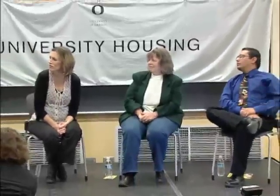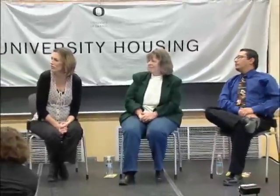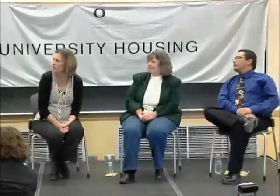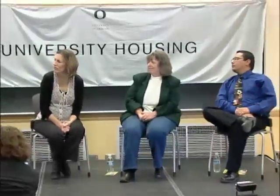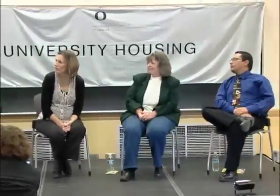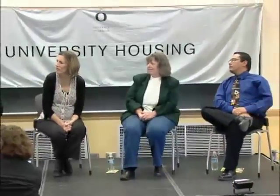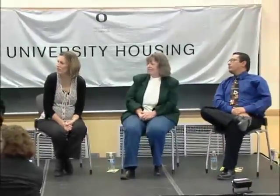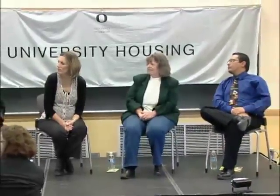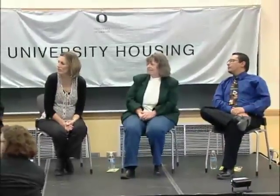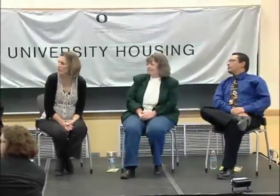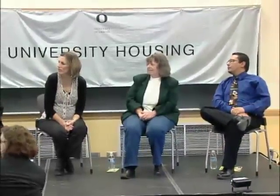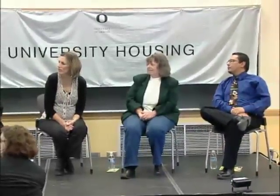So Shakespeare,